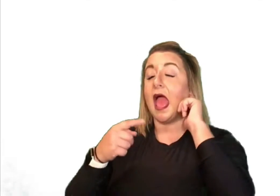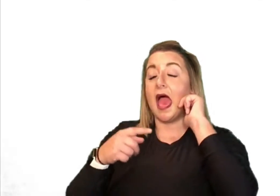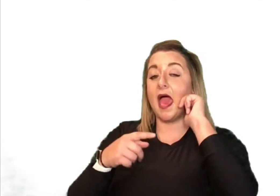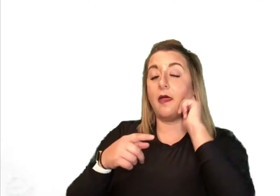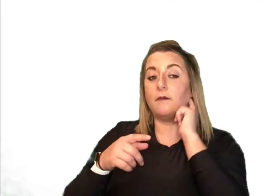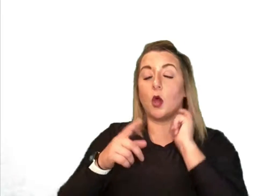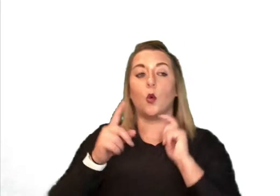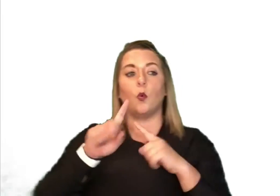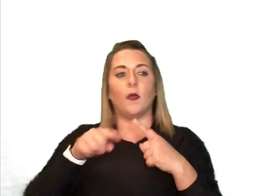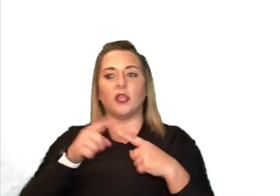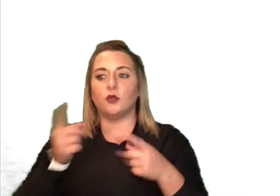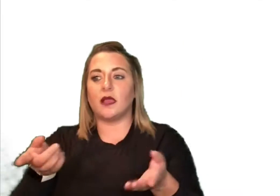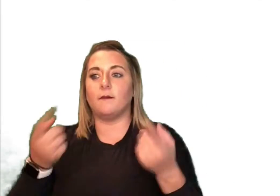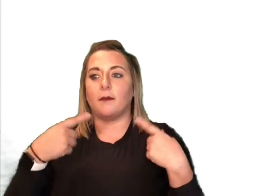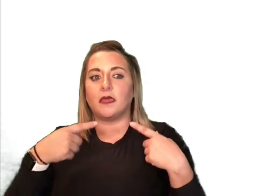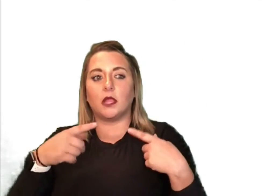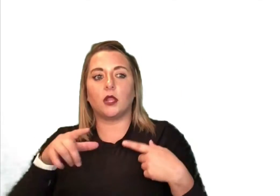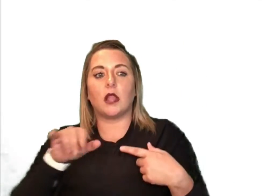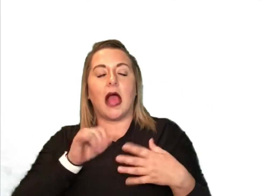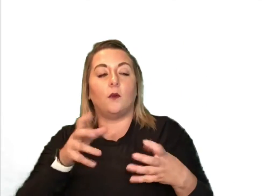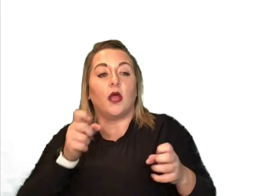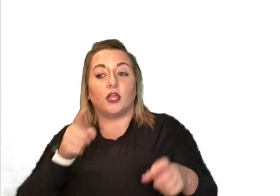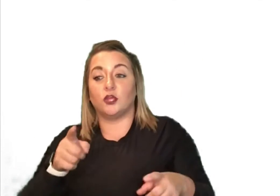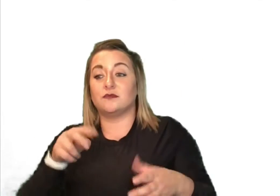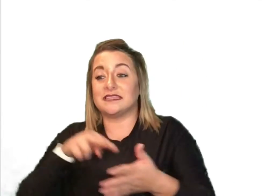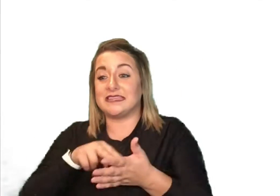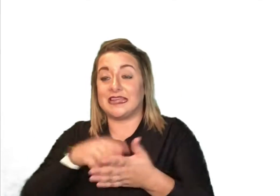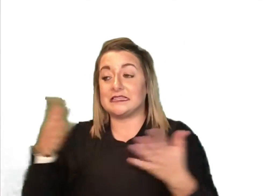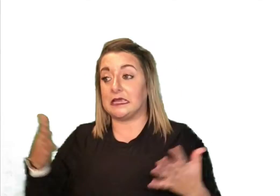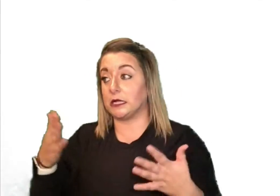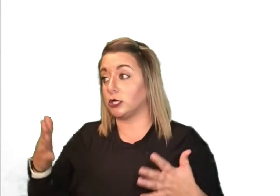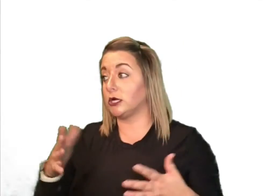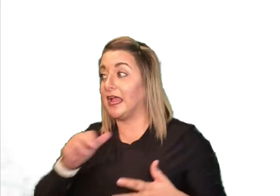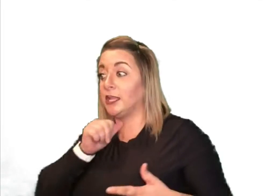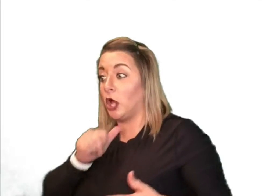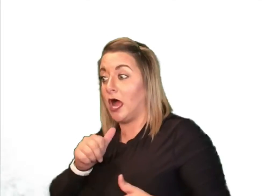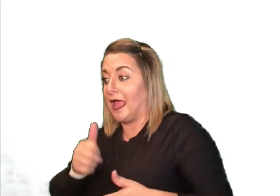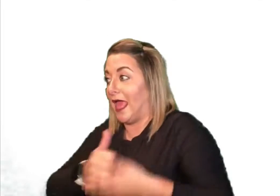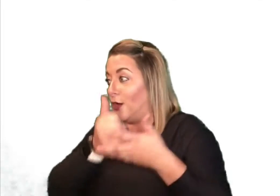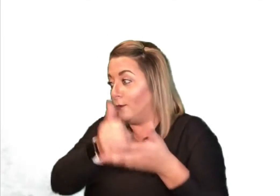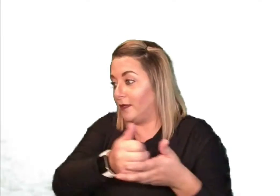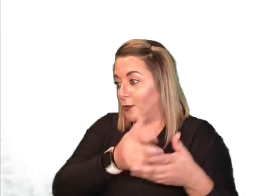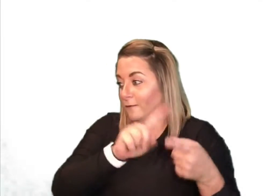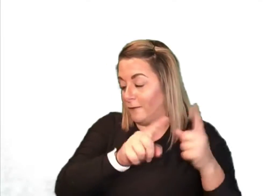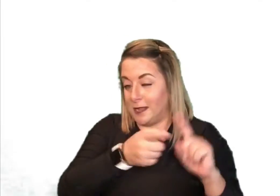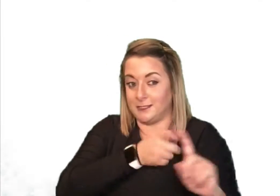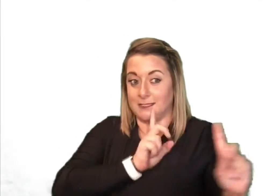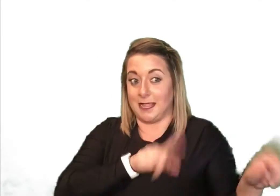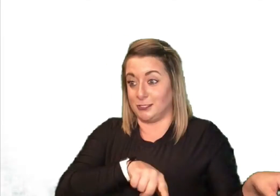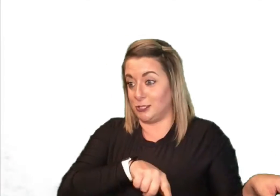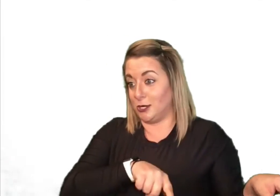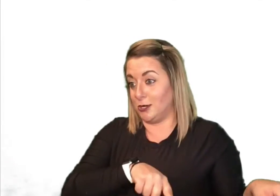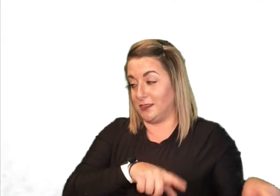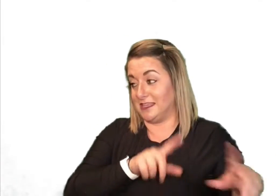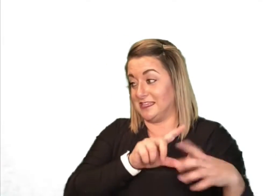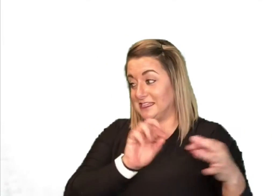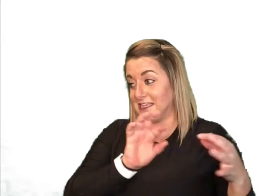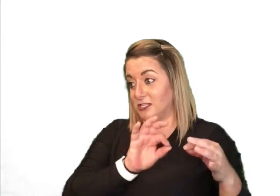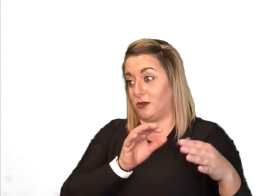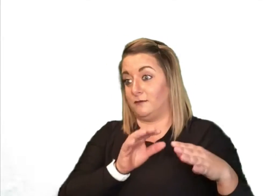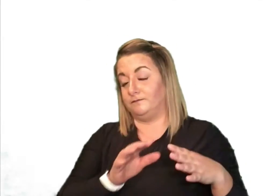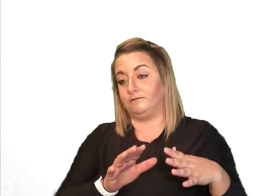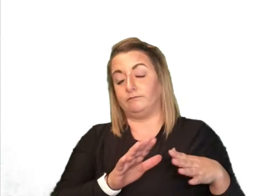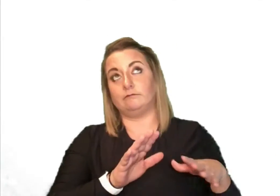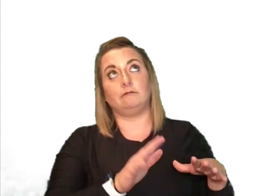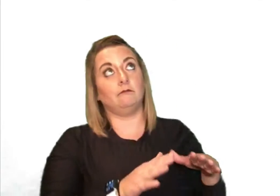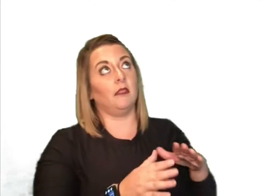Okay, when you come up here, I want you to stand here and not help your friends answer the